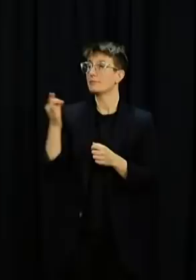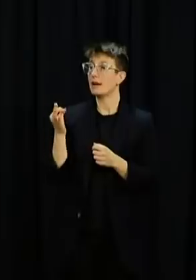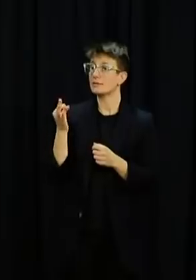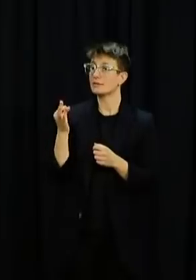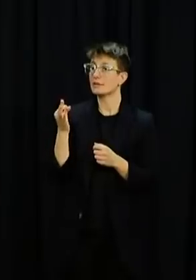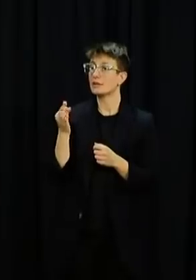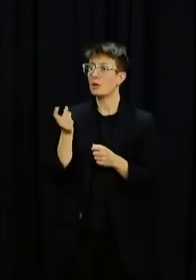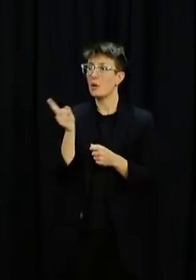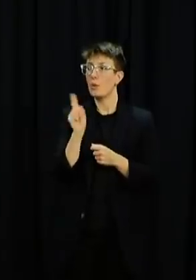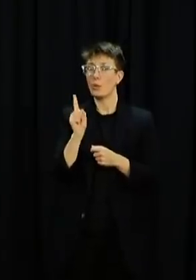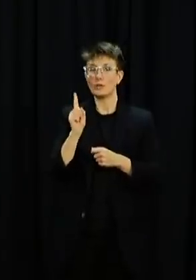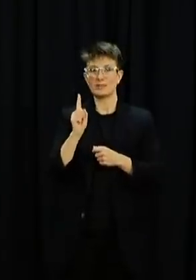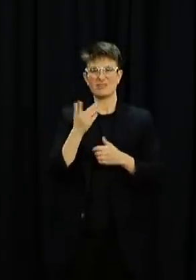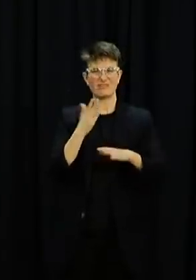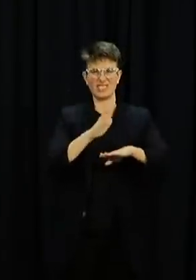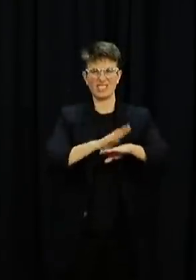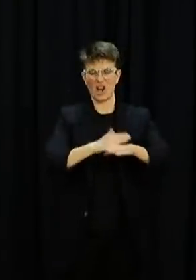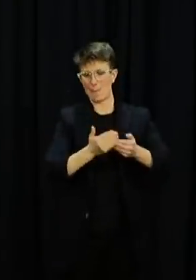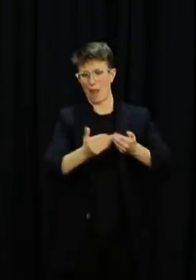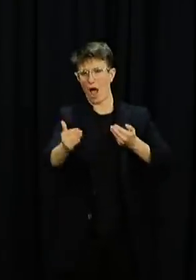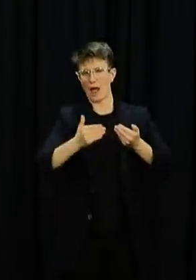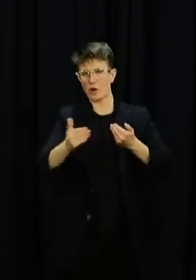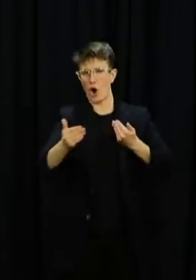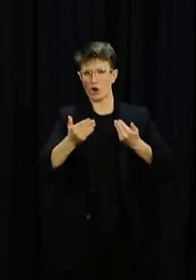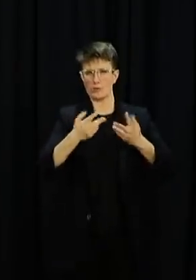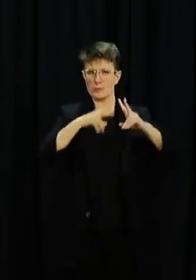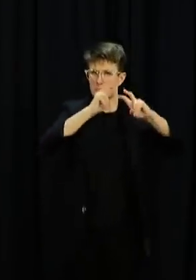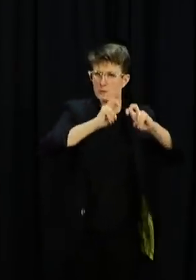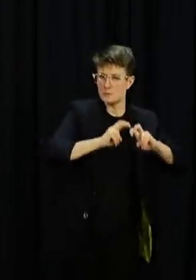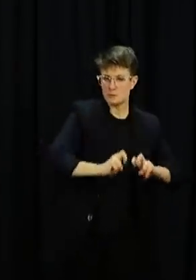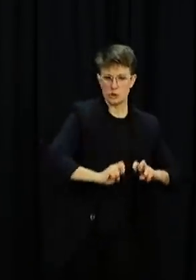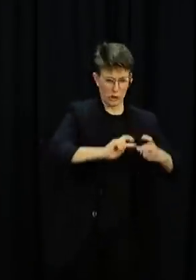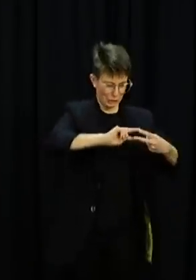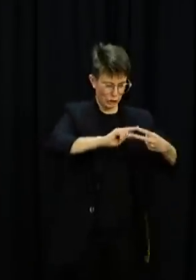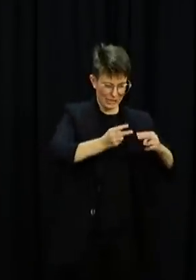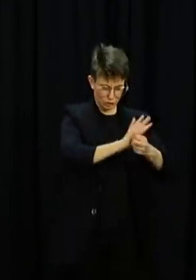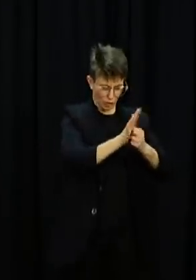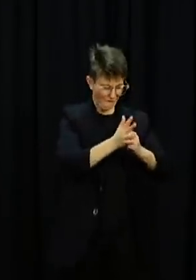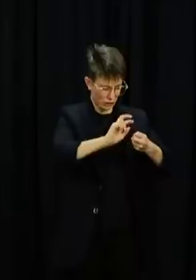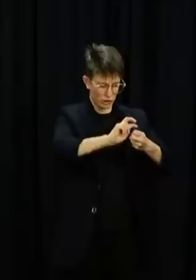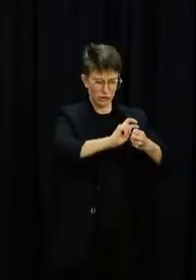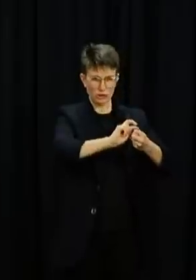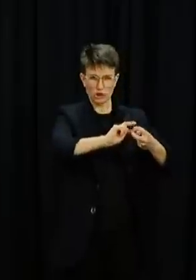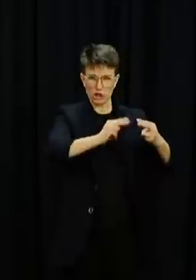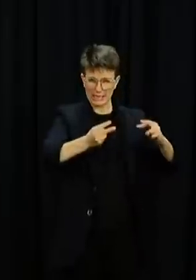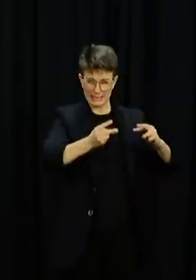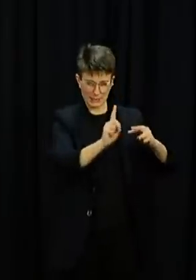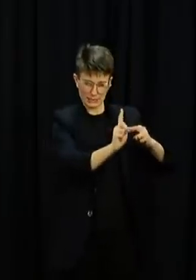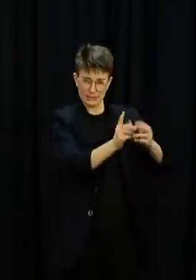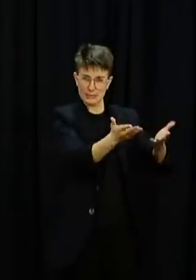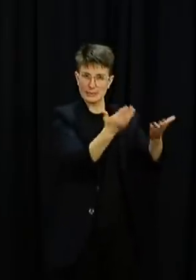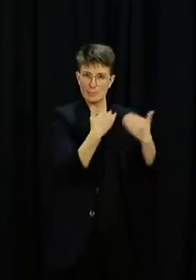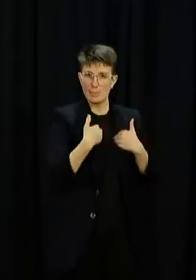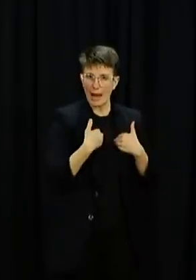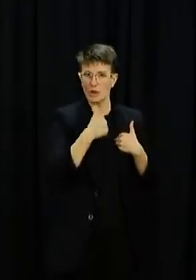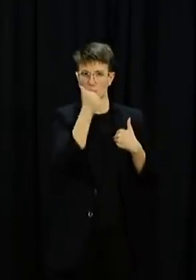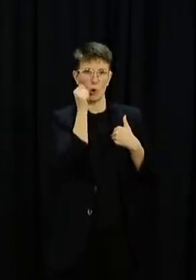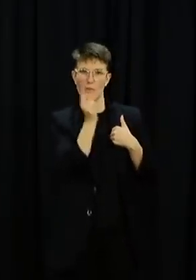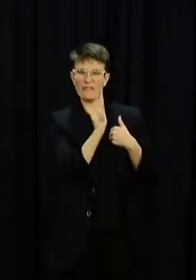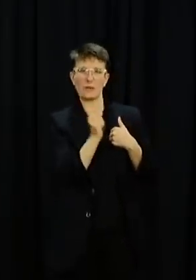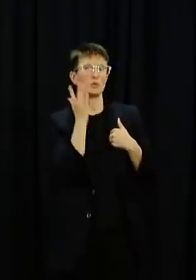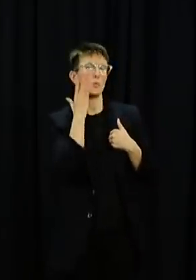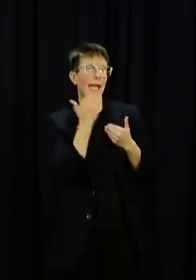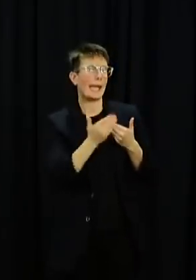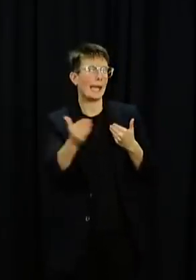that genome sequencing? Yeah. Well, the swabs have to get to ESR and then be processed, but they can turn them around quite